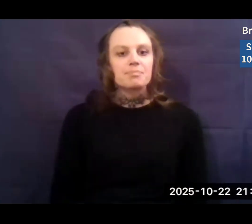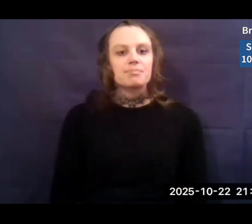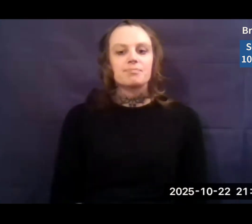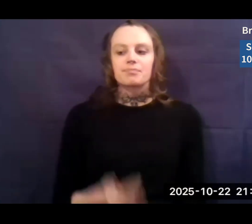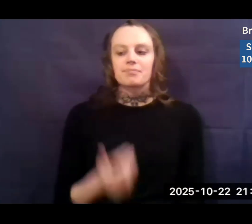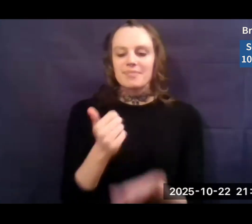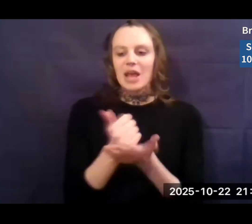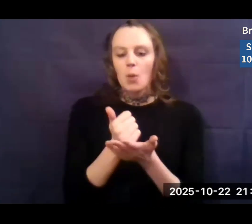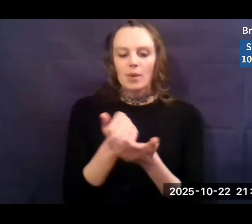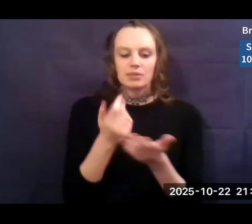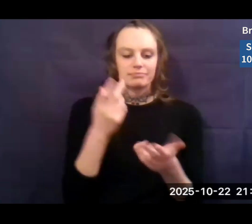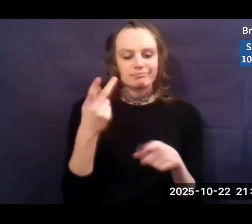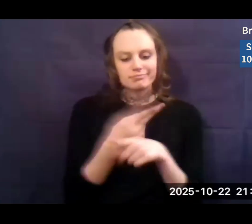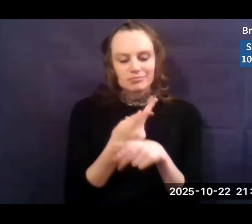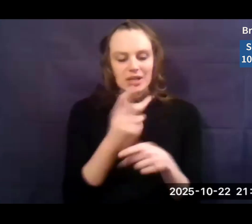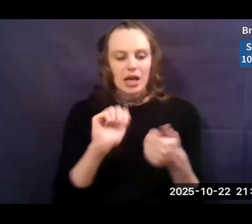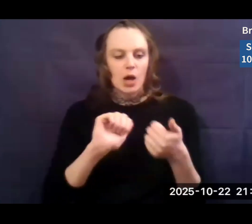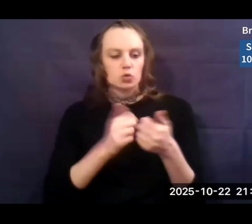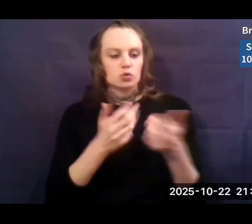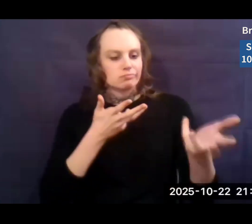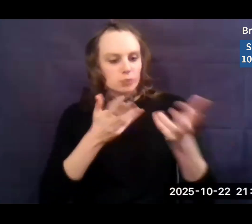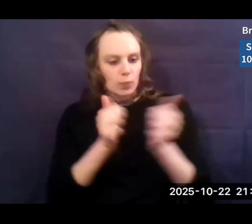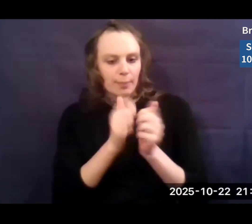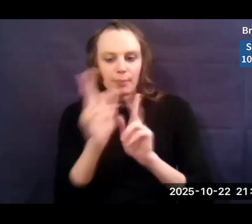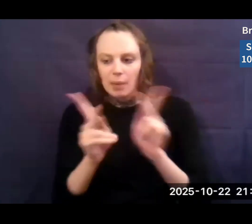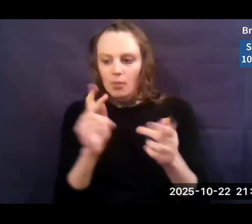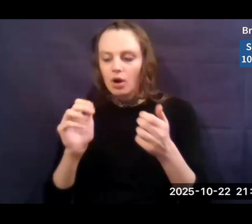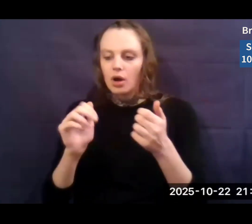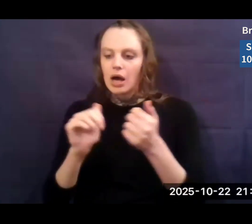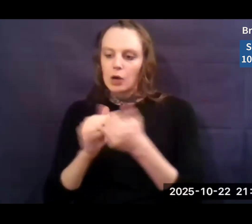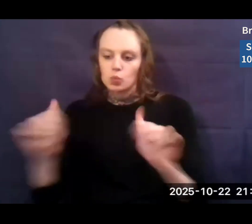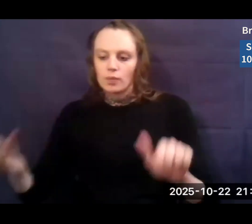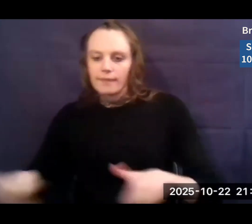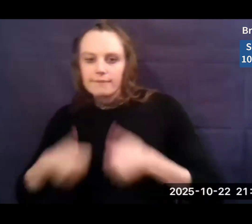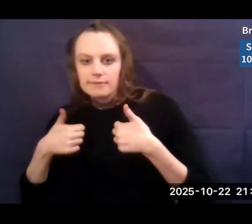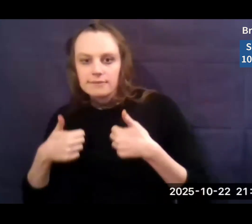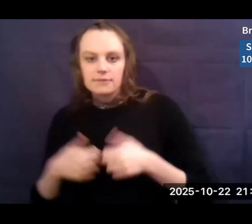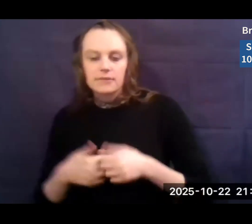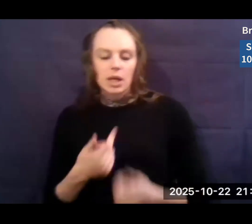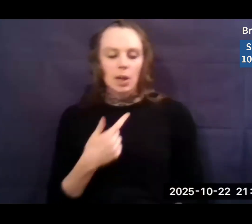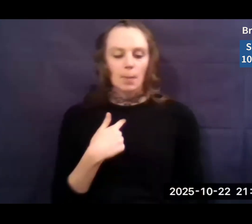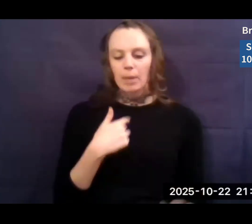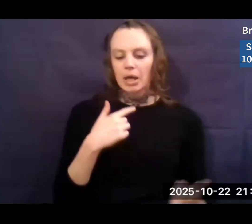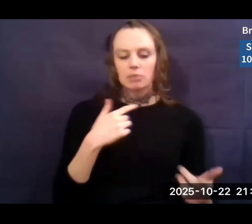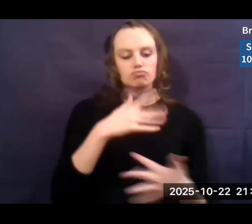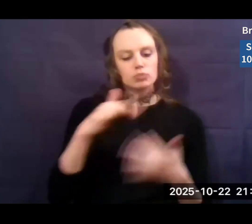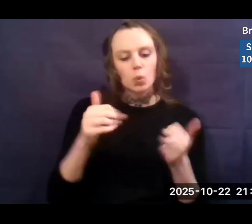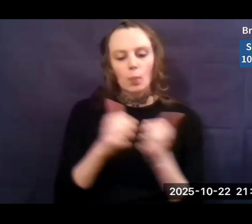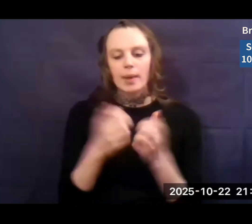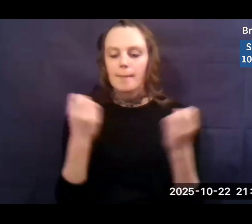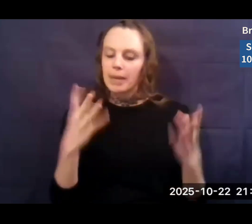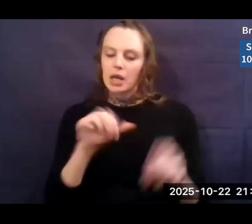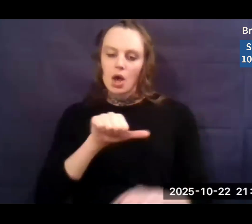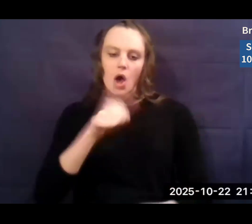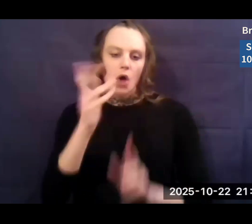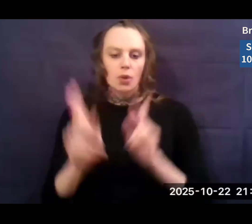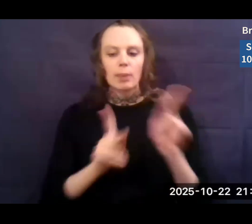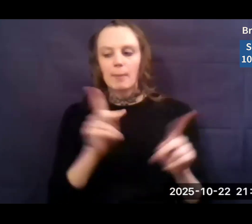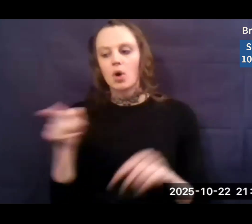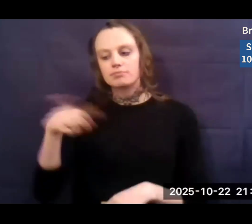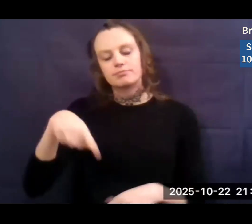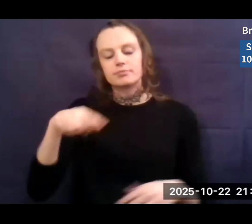people and to deal with life. And I am with a bunch of other people who are practicing these